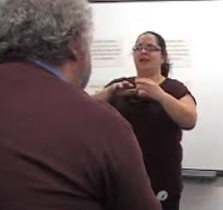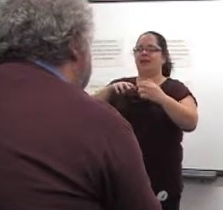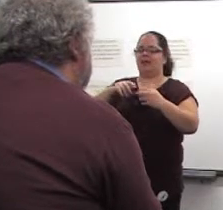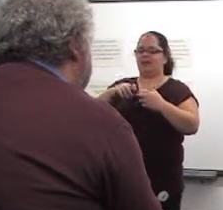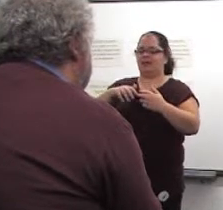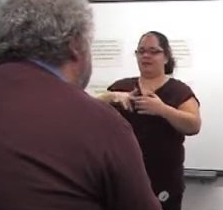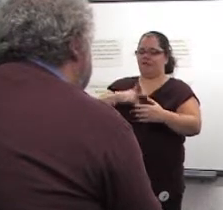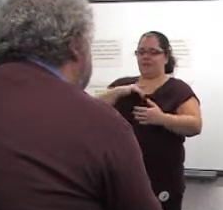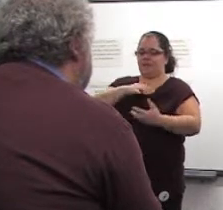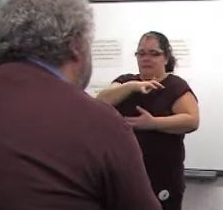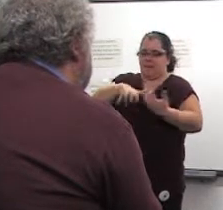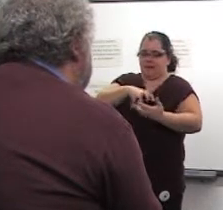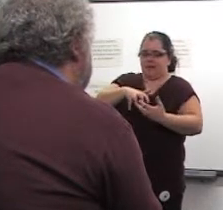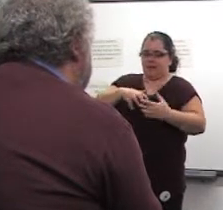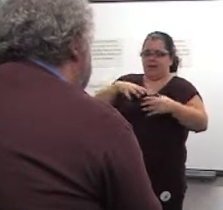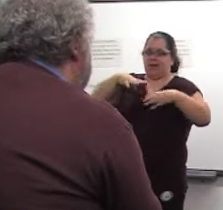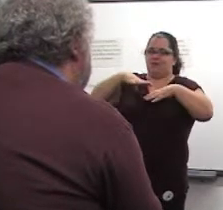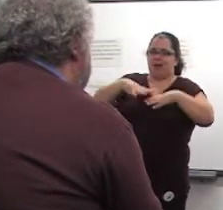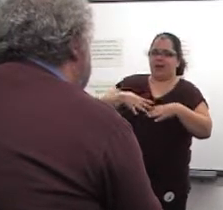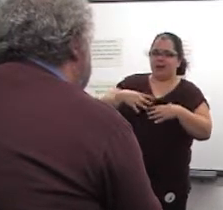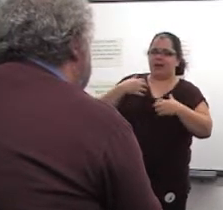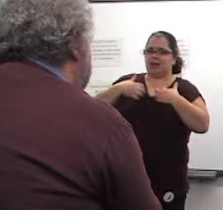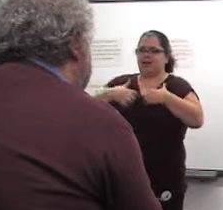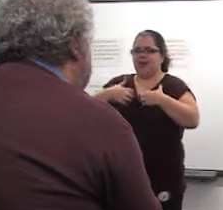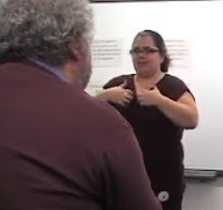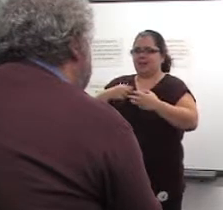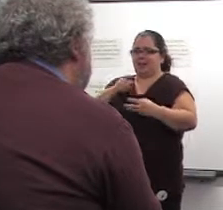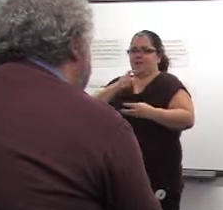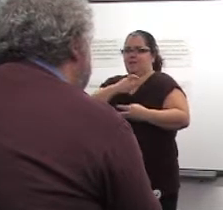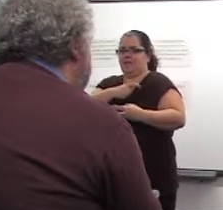relief, excitement, and fear.